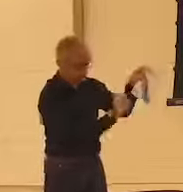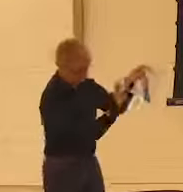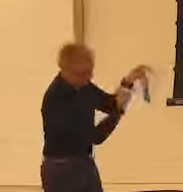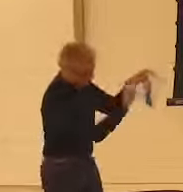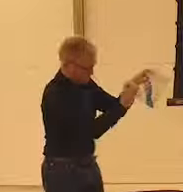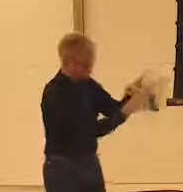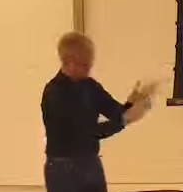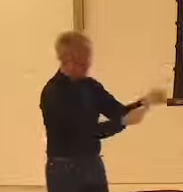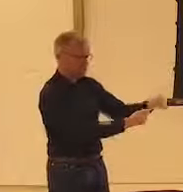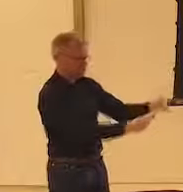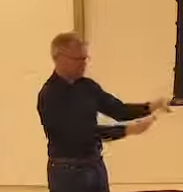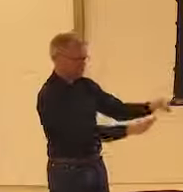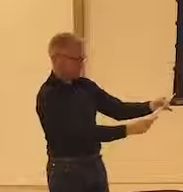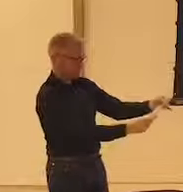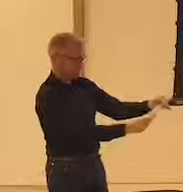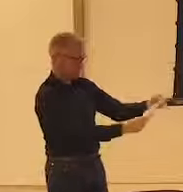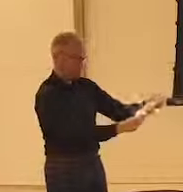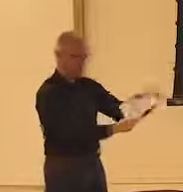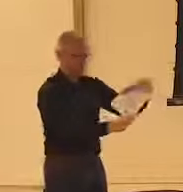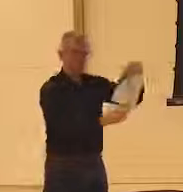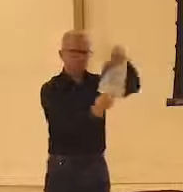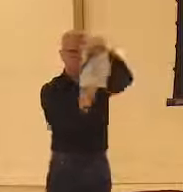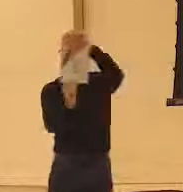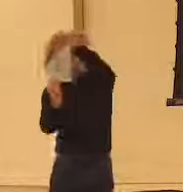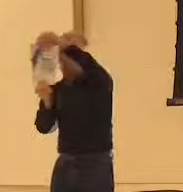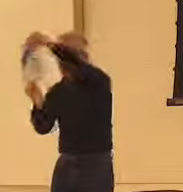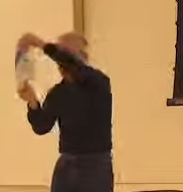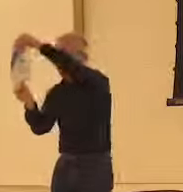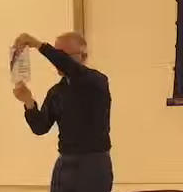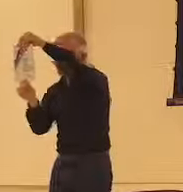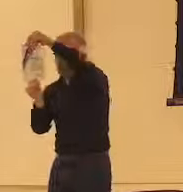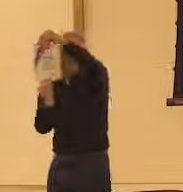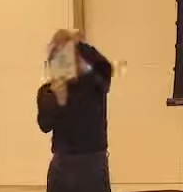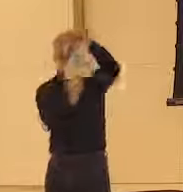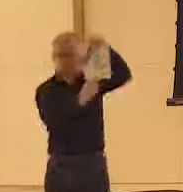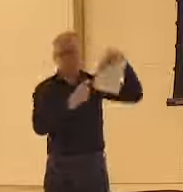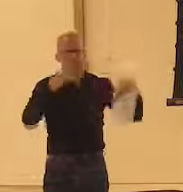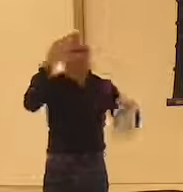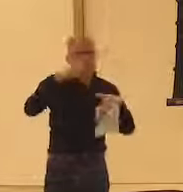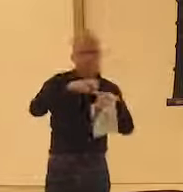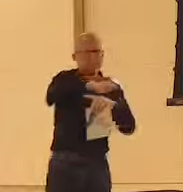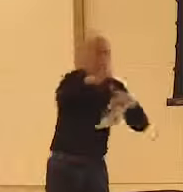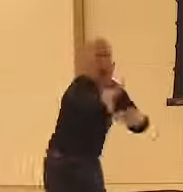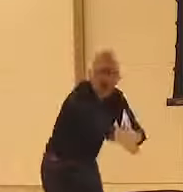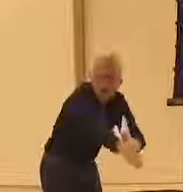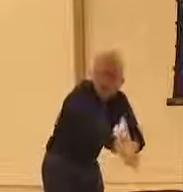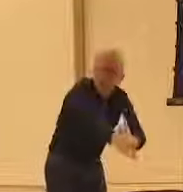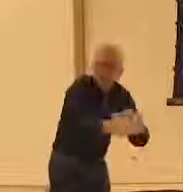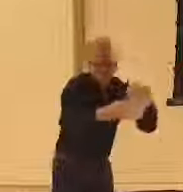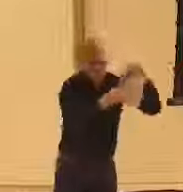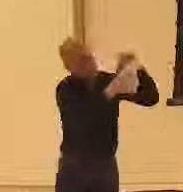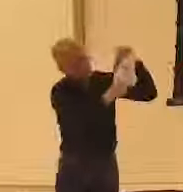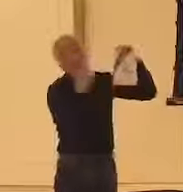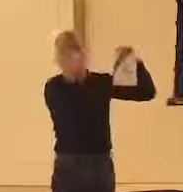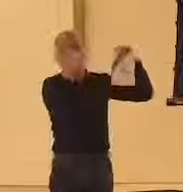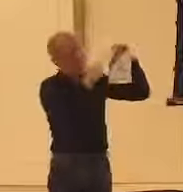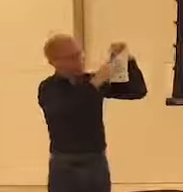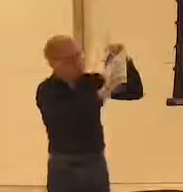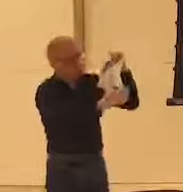from the British Transport Police. Where to go when you need help, when